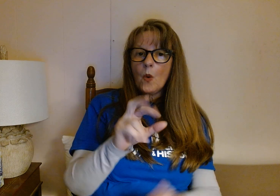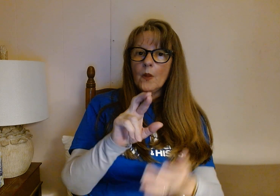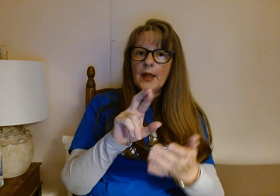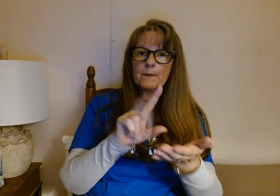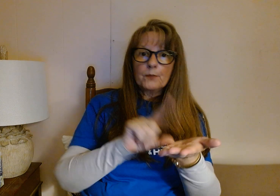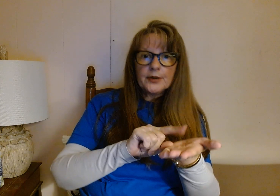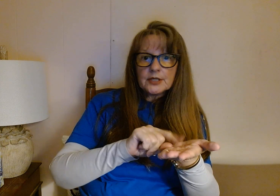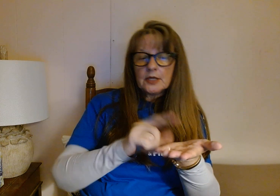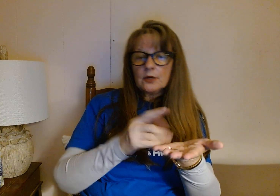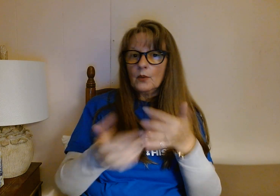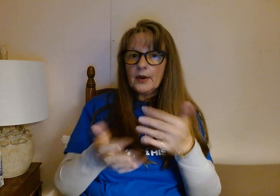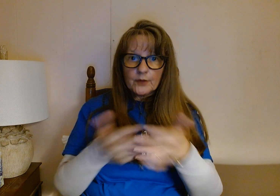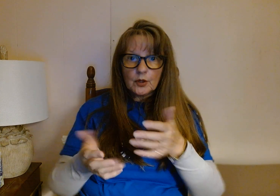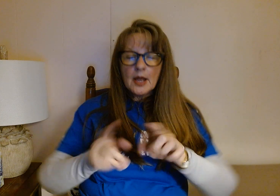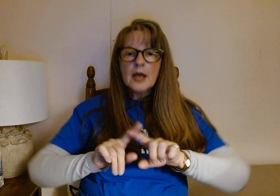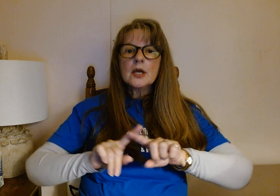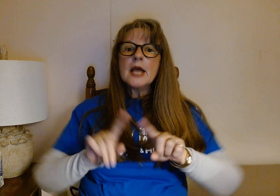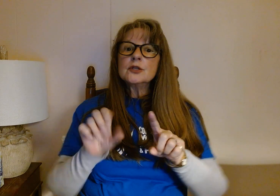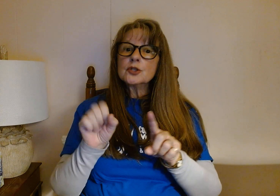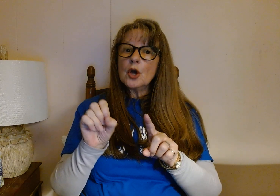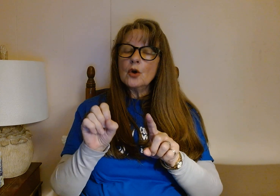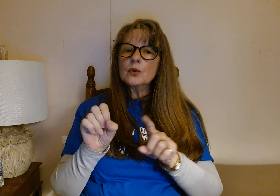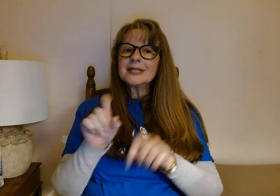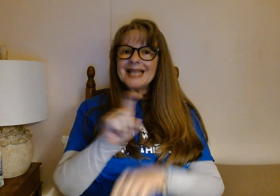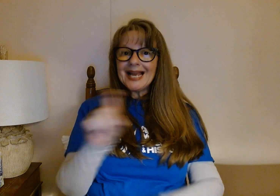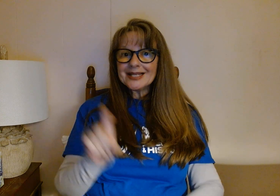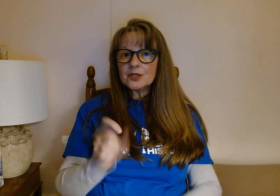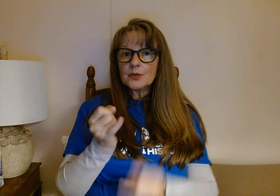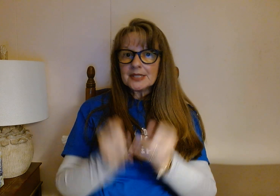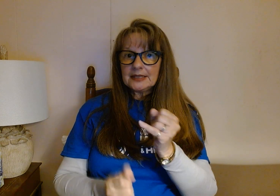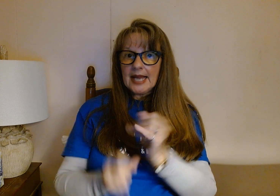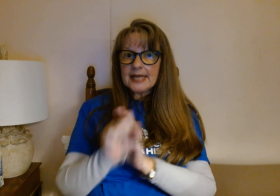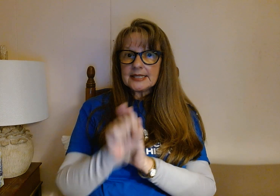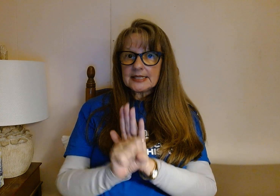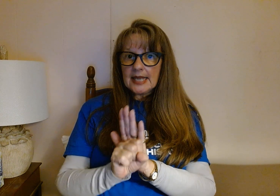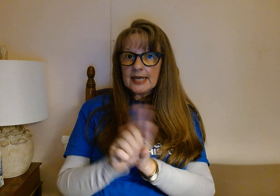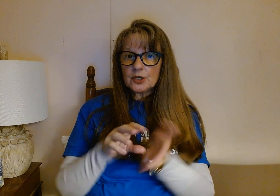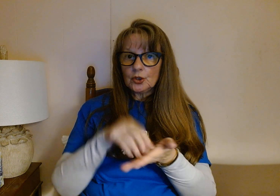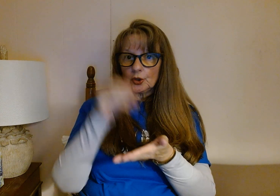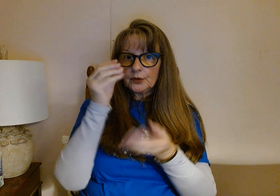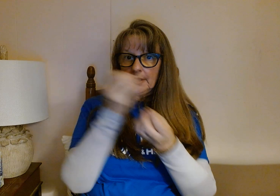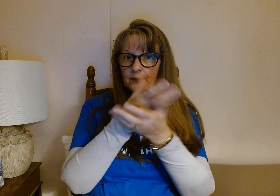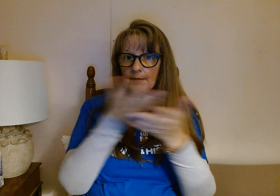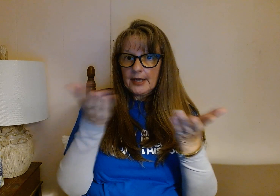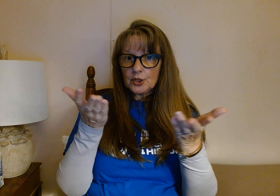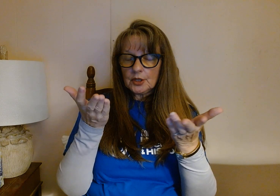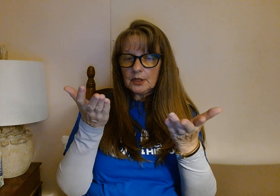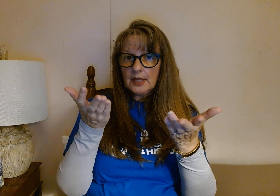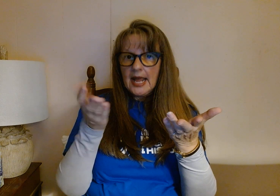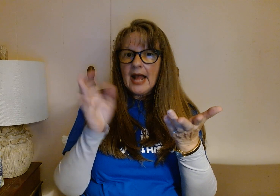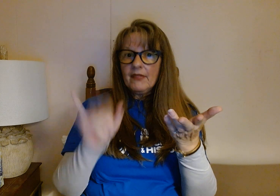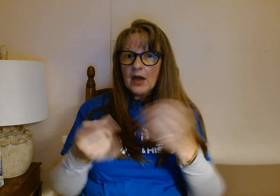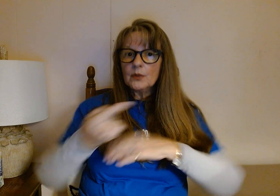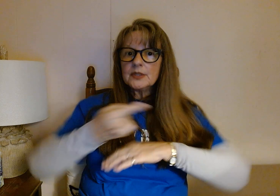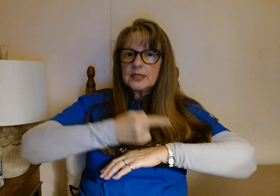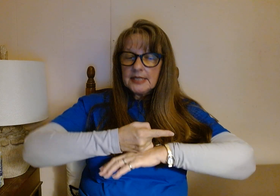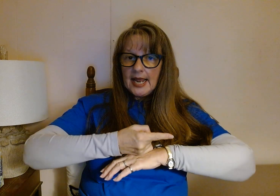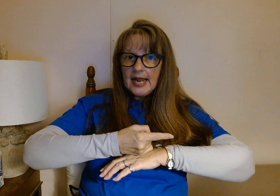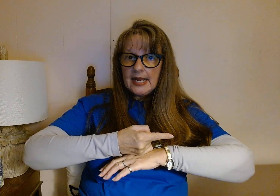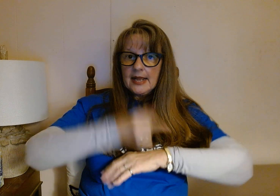they printed it or whatever. And so Texas was the last state to learn the information. And that was the day that